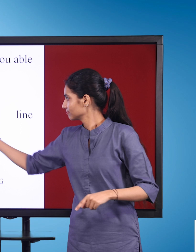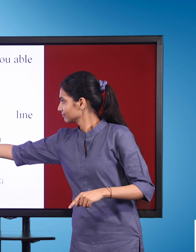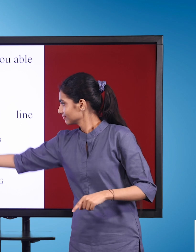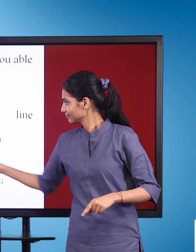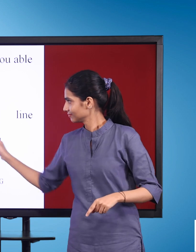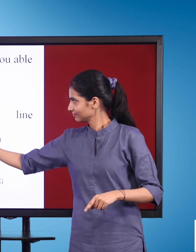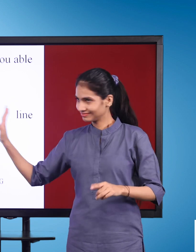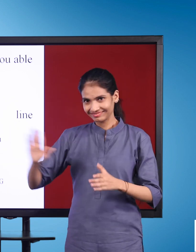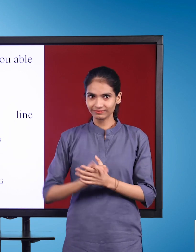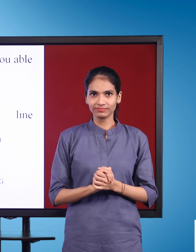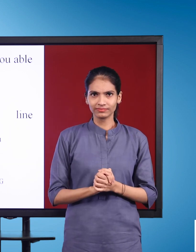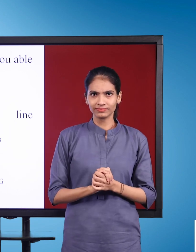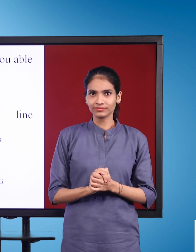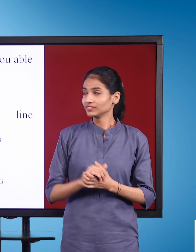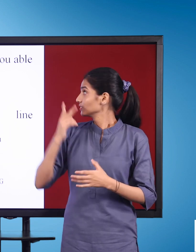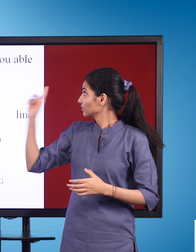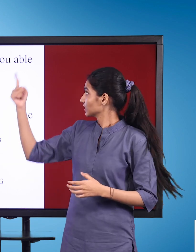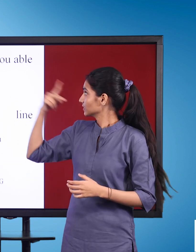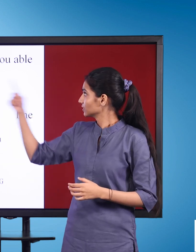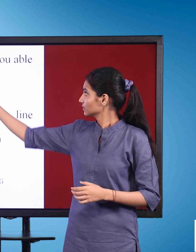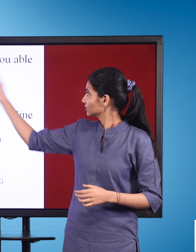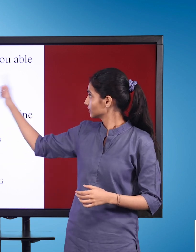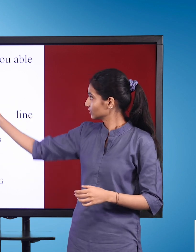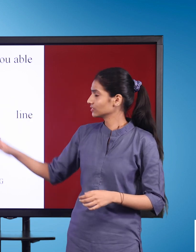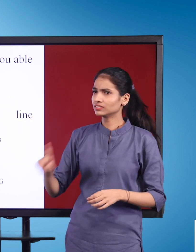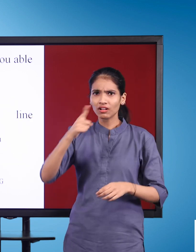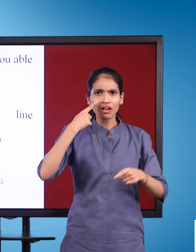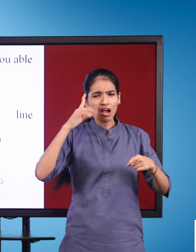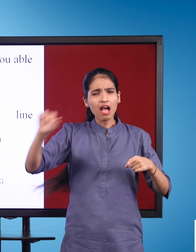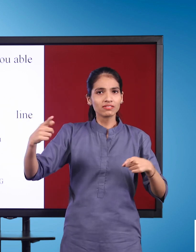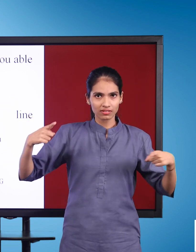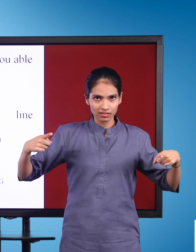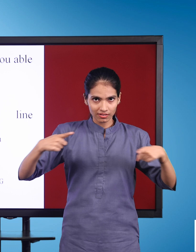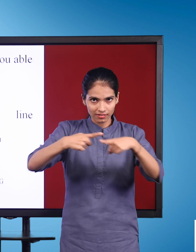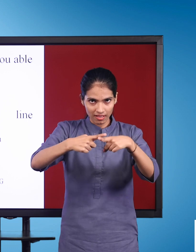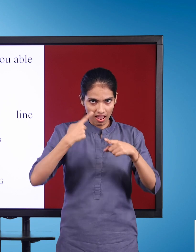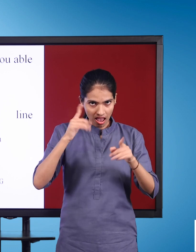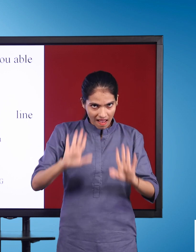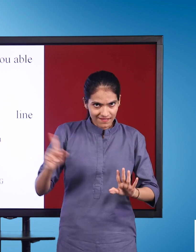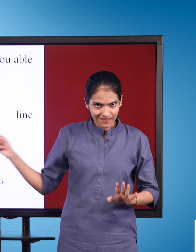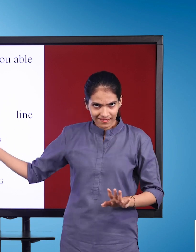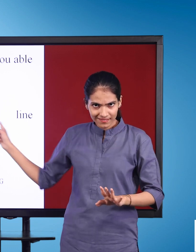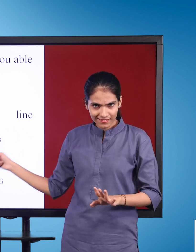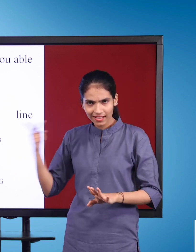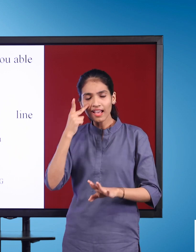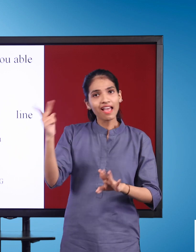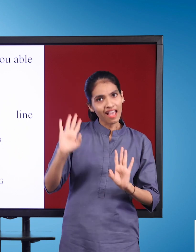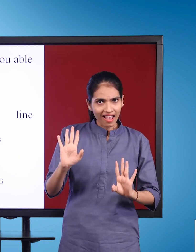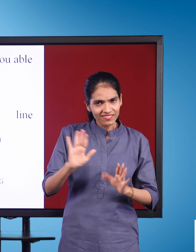there intersecting line segments? We have a figure of this table with the top ABCD and